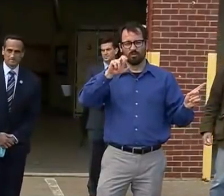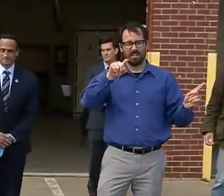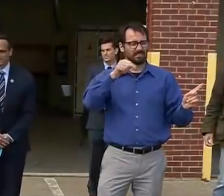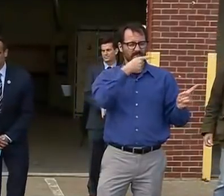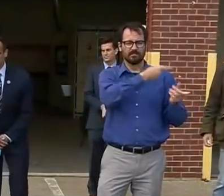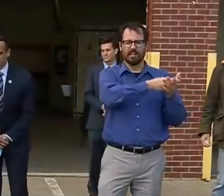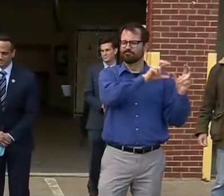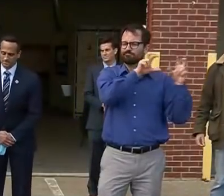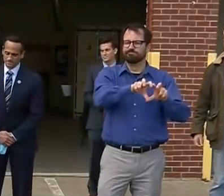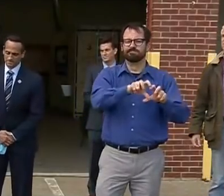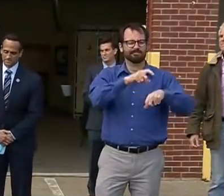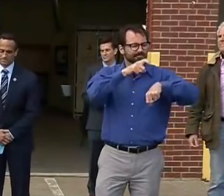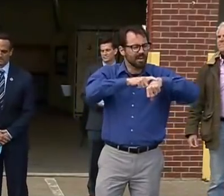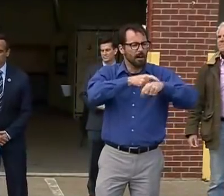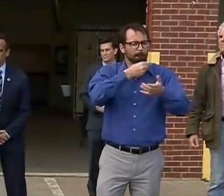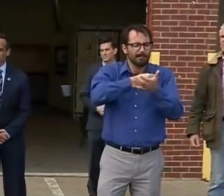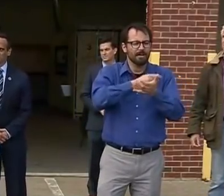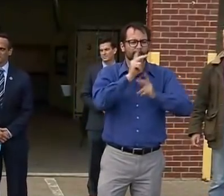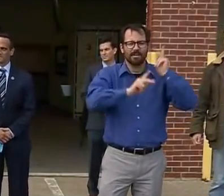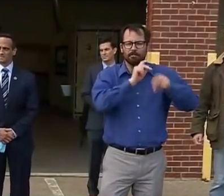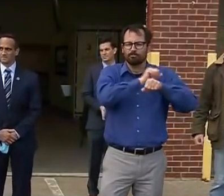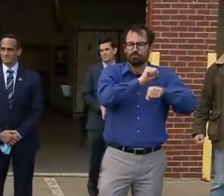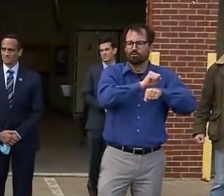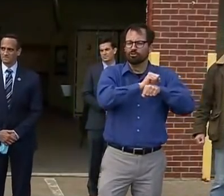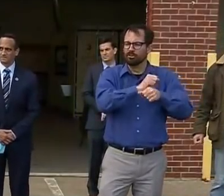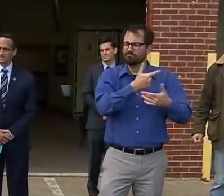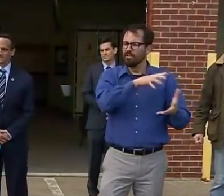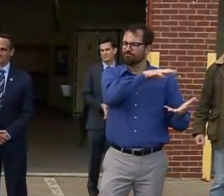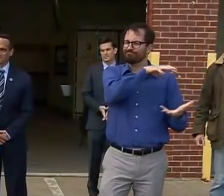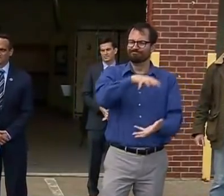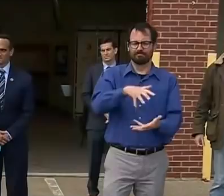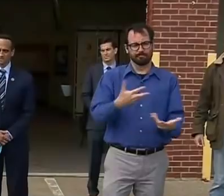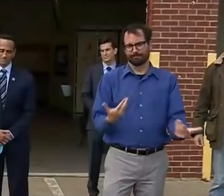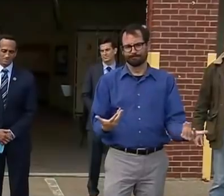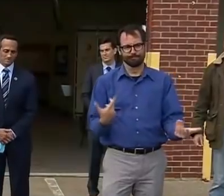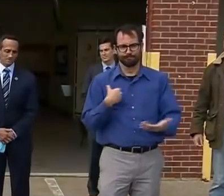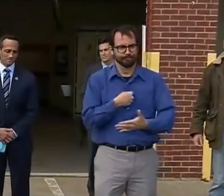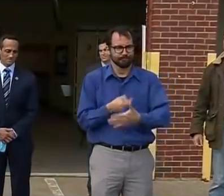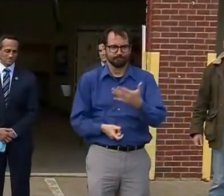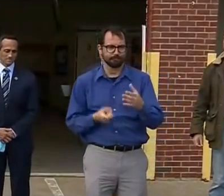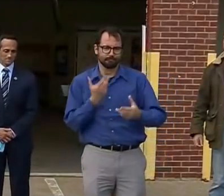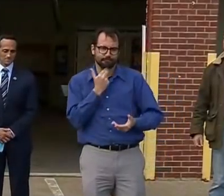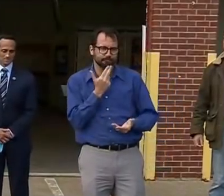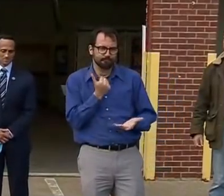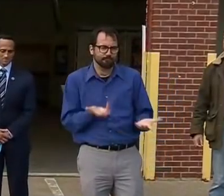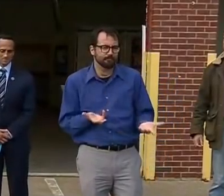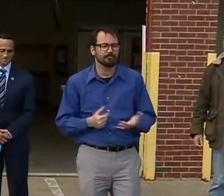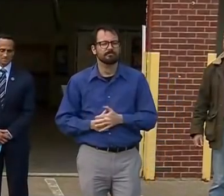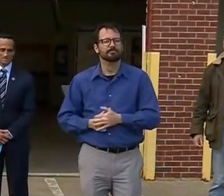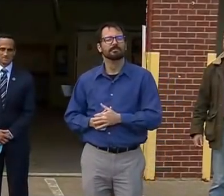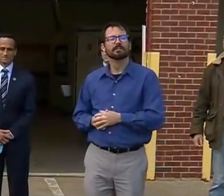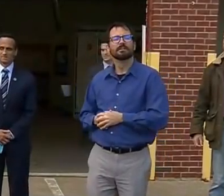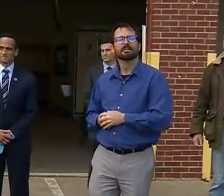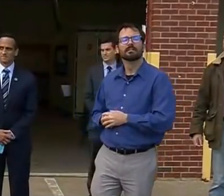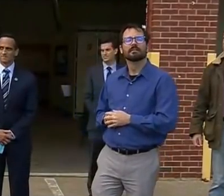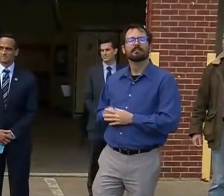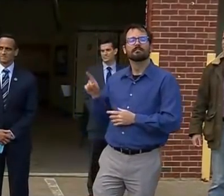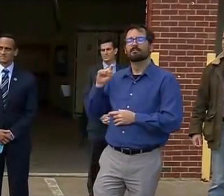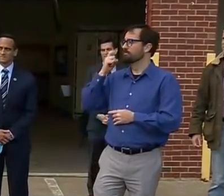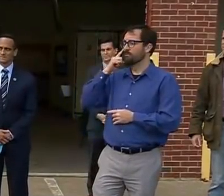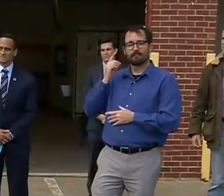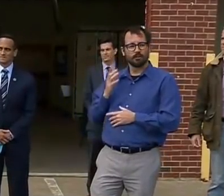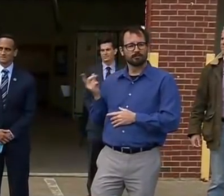way this, the federal government's grant isn't going to last forever, but it's going to last for a while, and that's a good thing. But eventually,